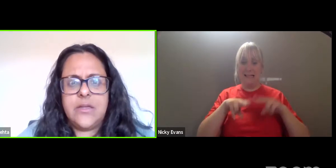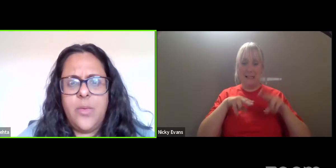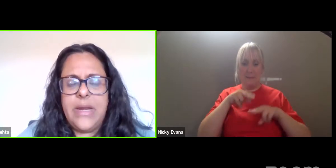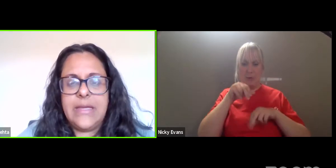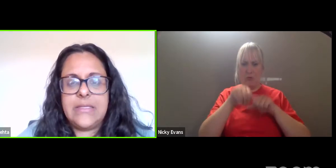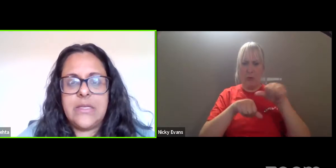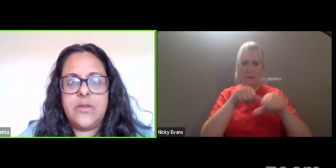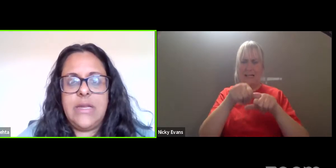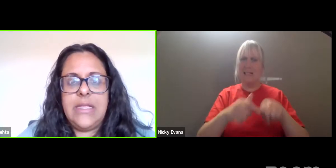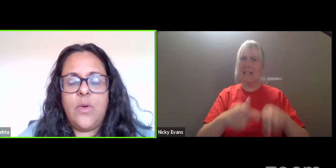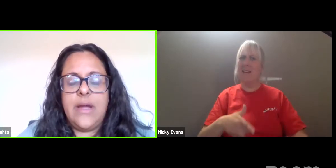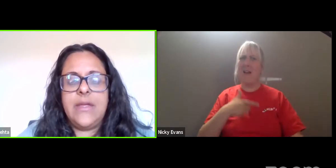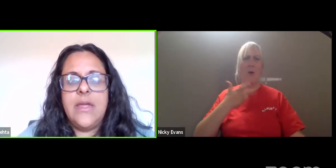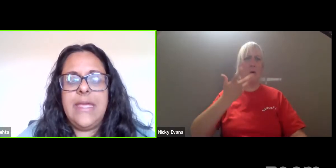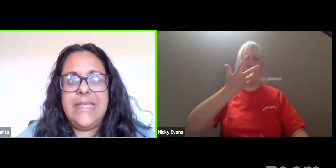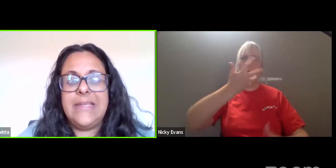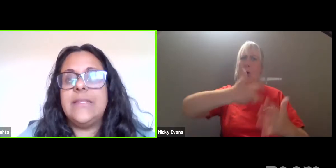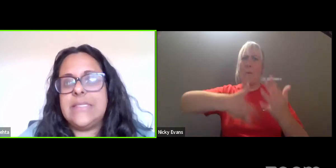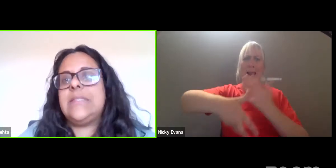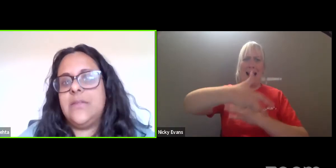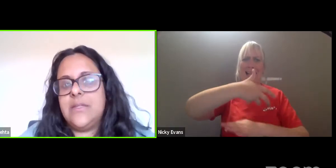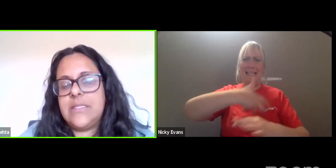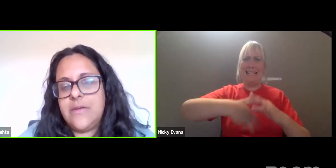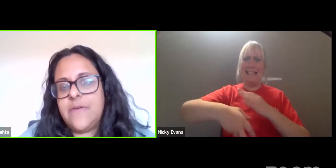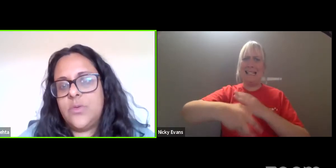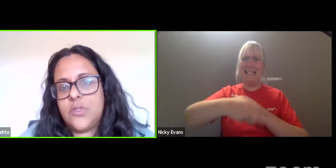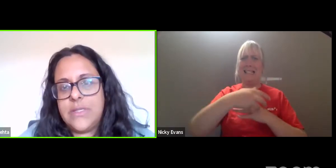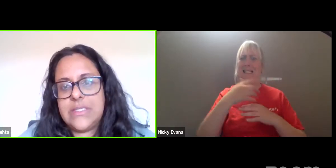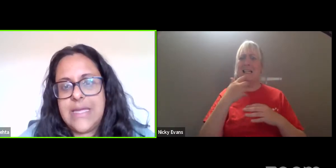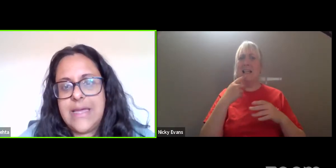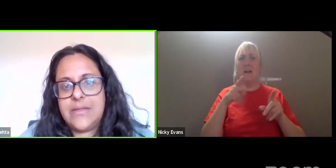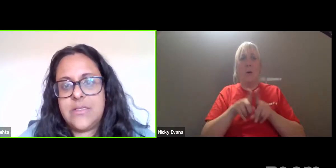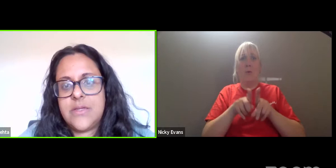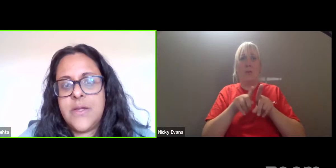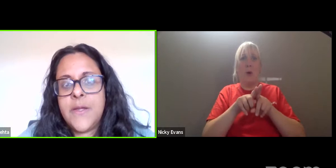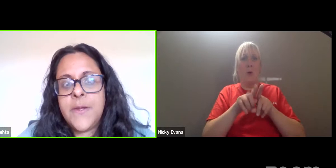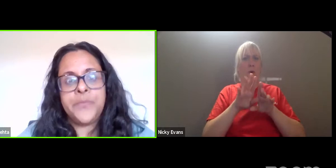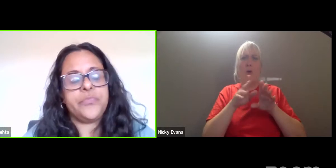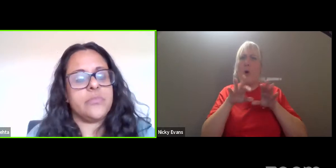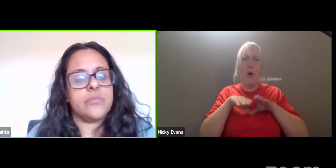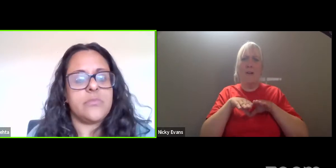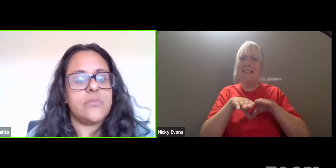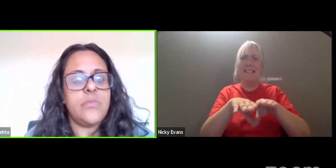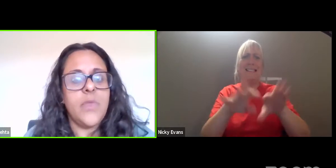complicated and complex and really quite inconsistent and difficult to understand.